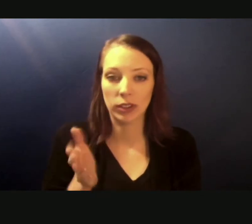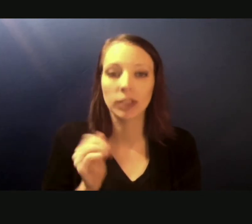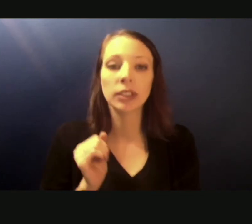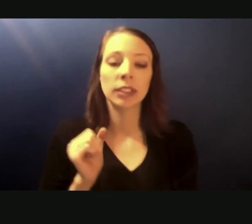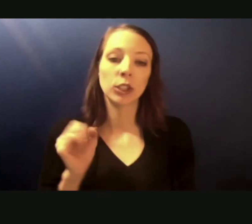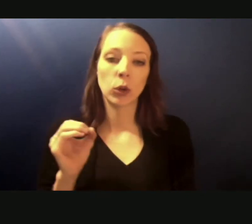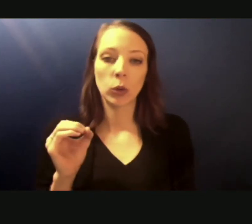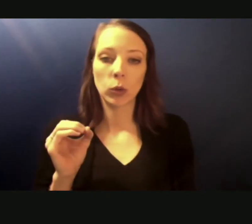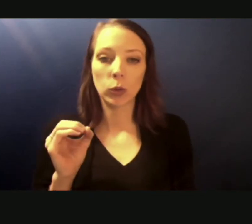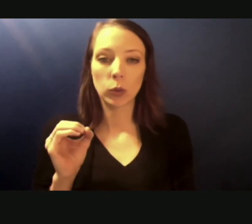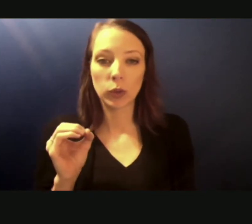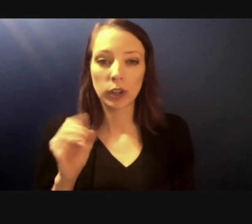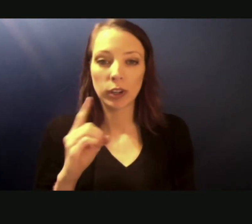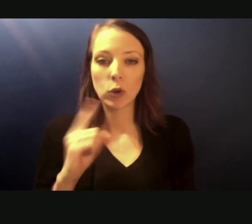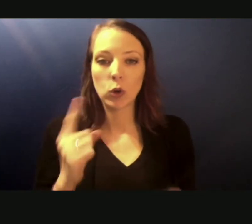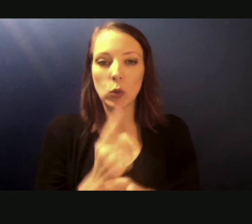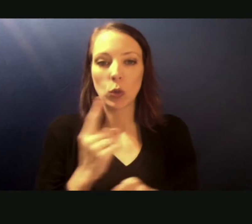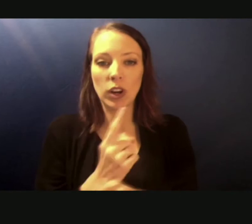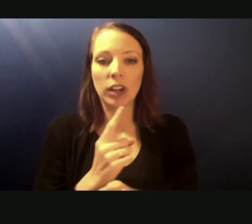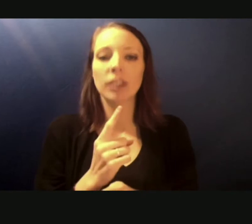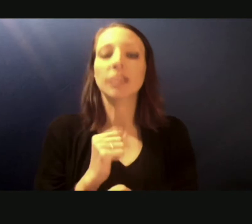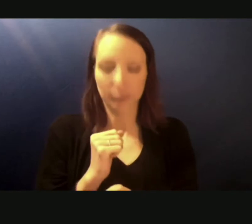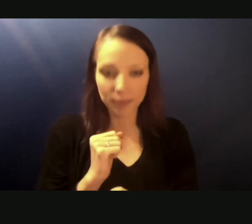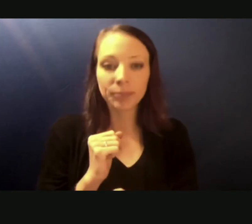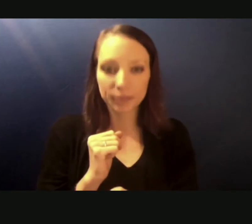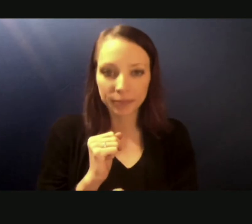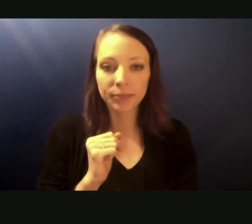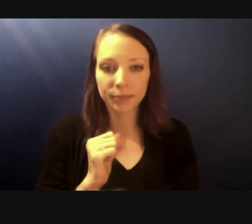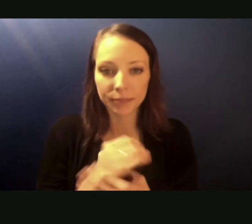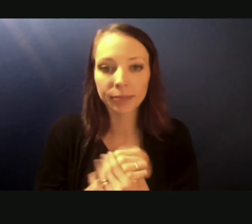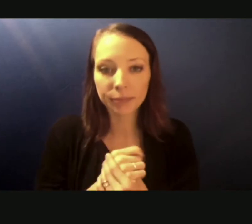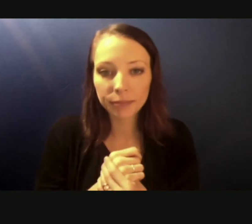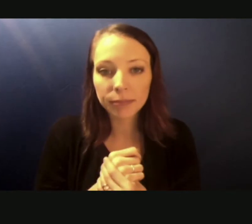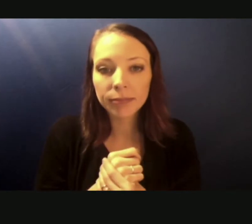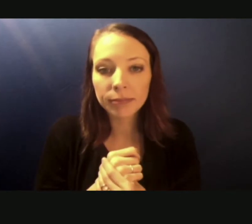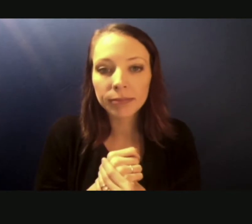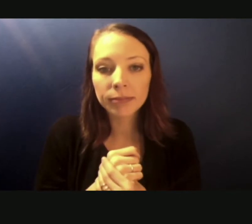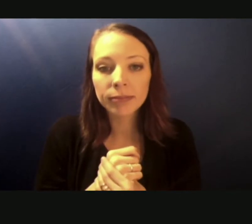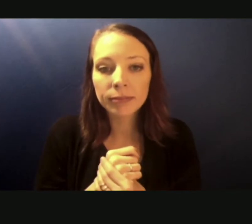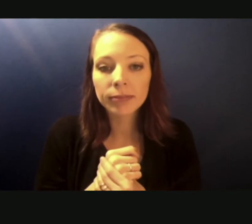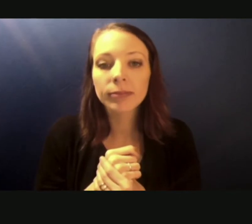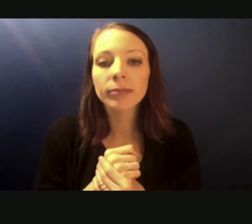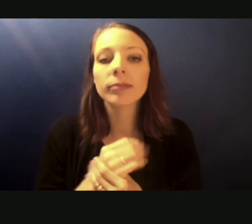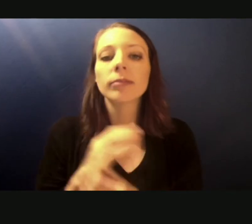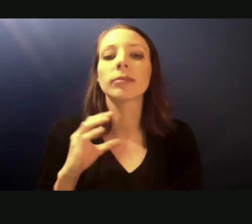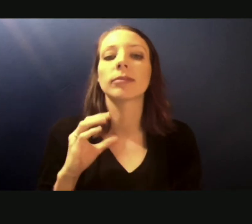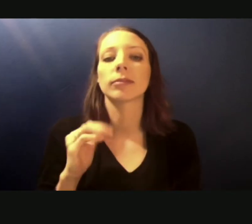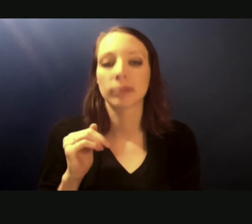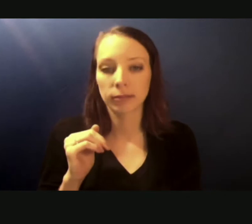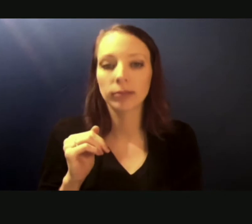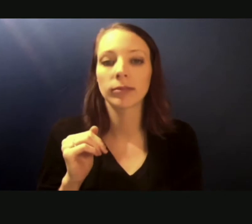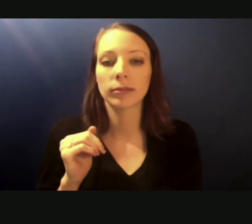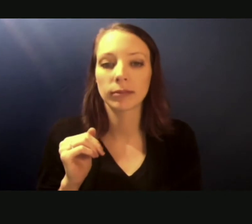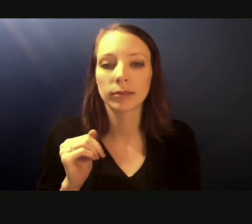So, so for regular like frying, you want something like canola oil